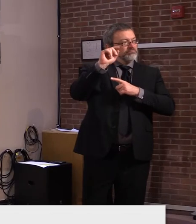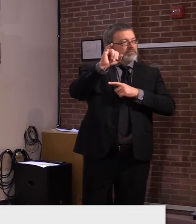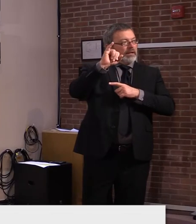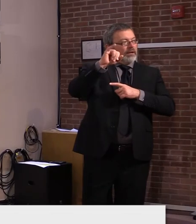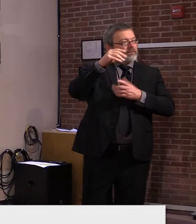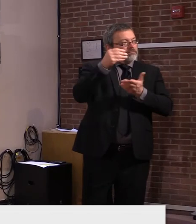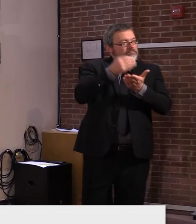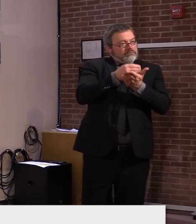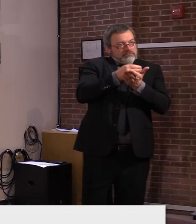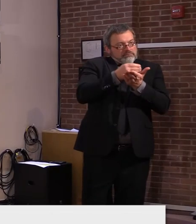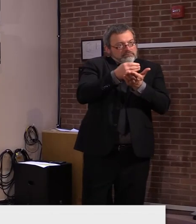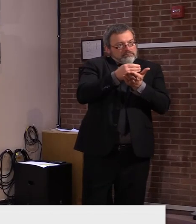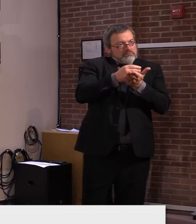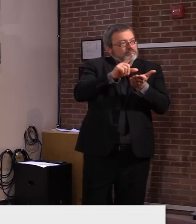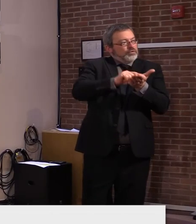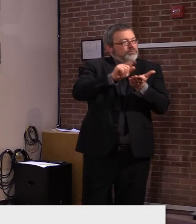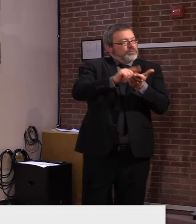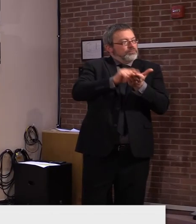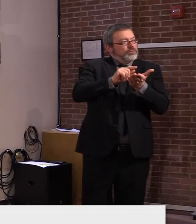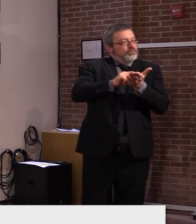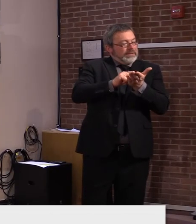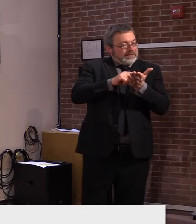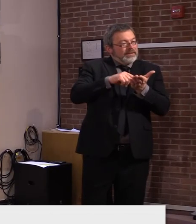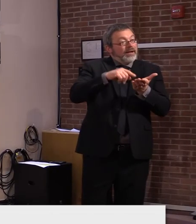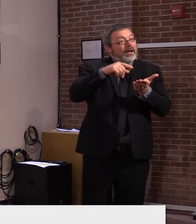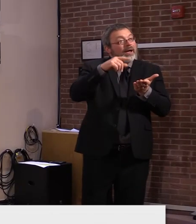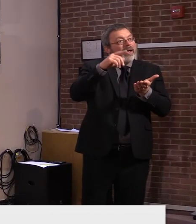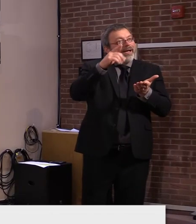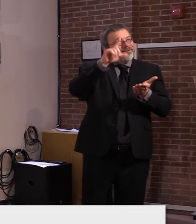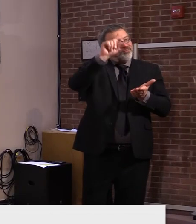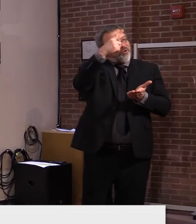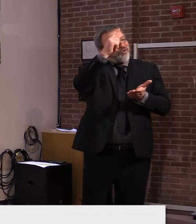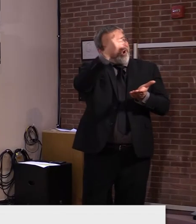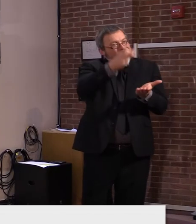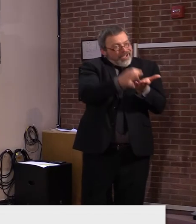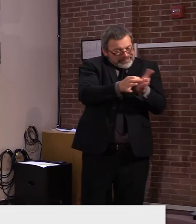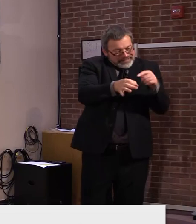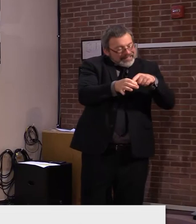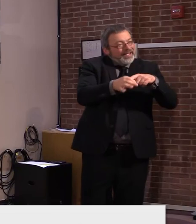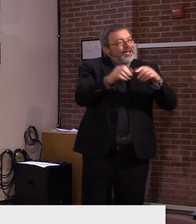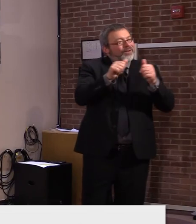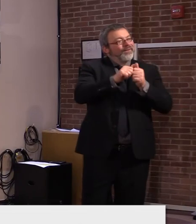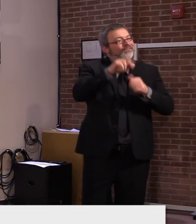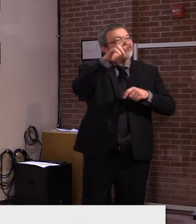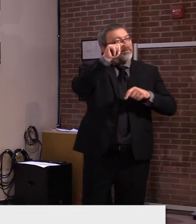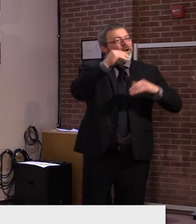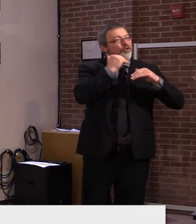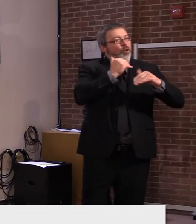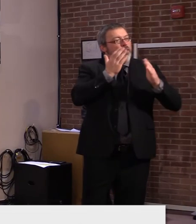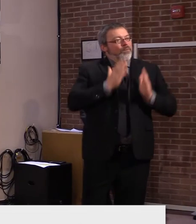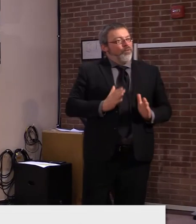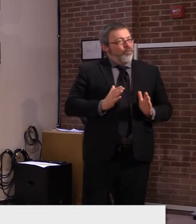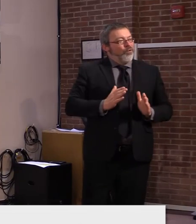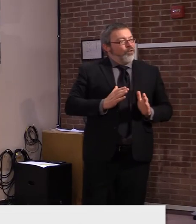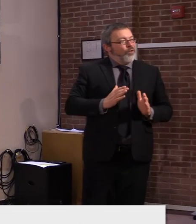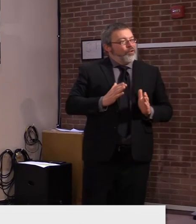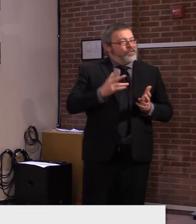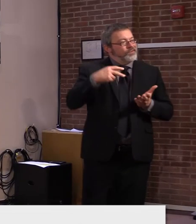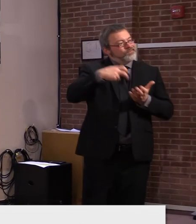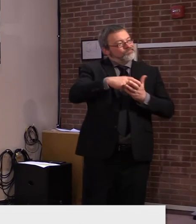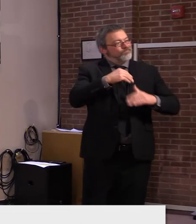great choice. Were there other finalists for that? Yeah, this has been a process over the last couple of years,